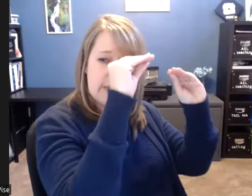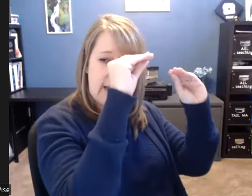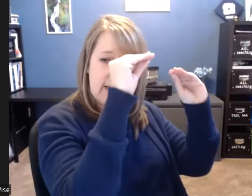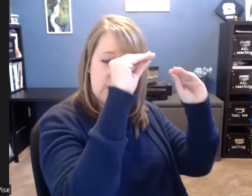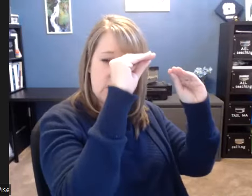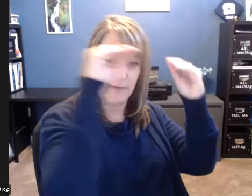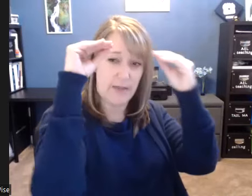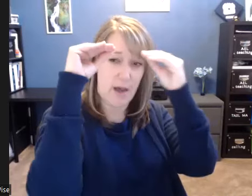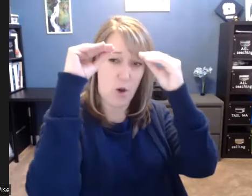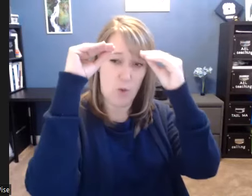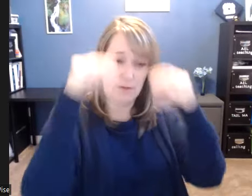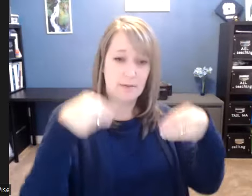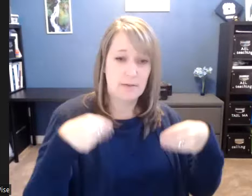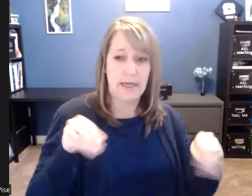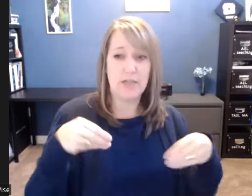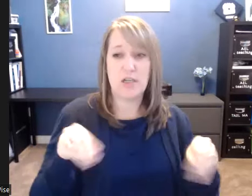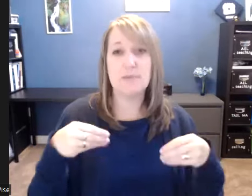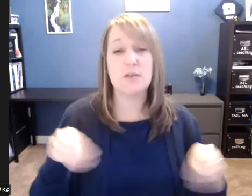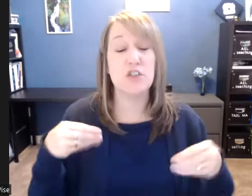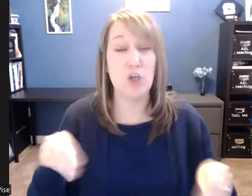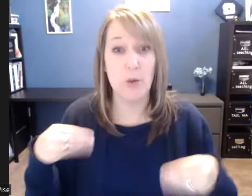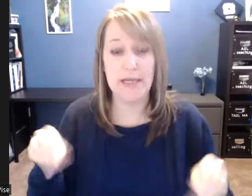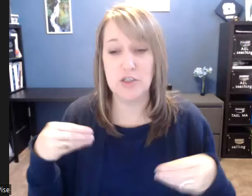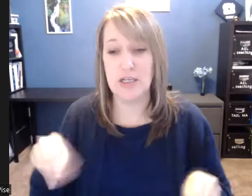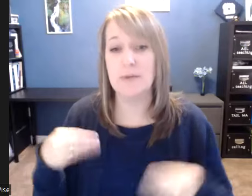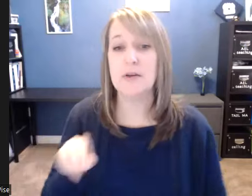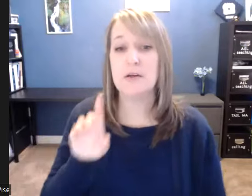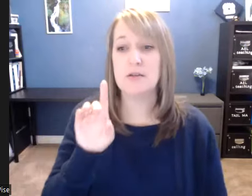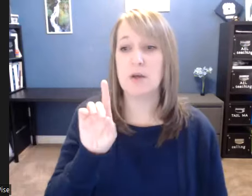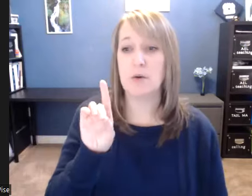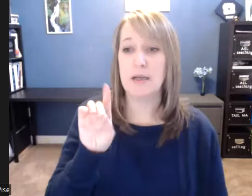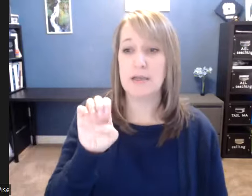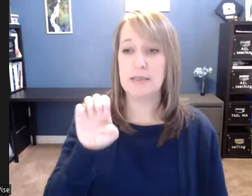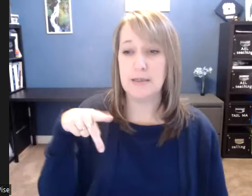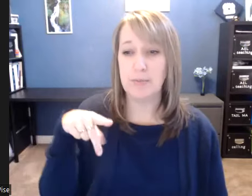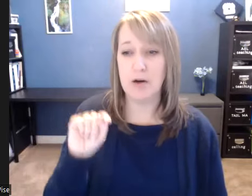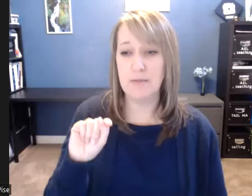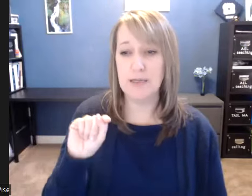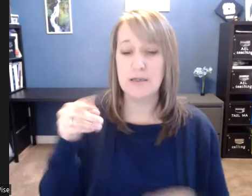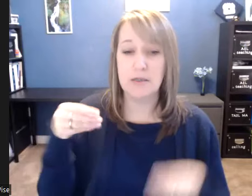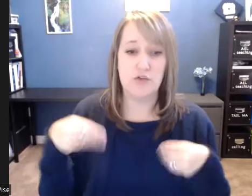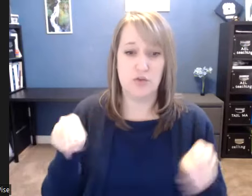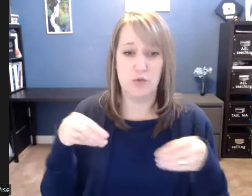Flat hand shape, flat O hand shape, squished O hand shape. So department